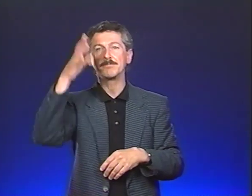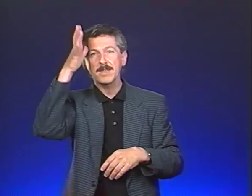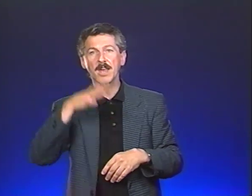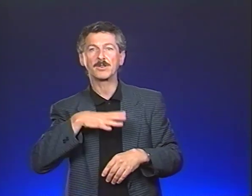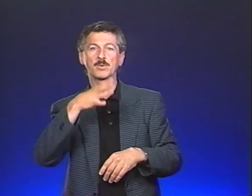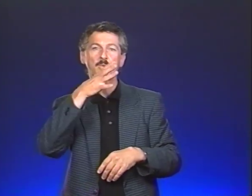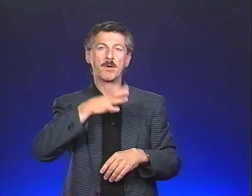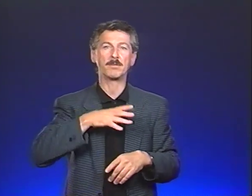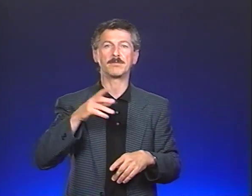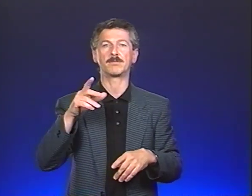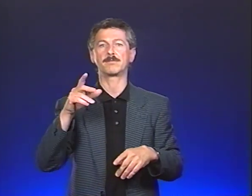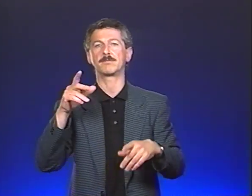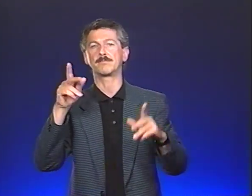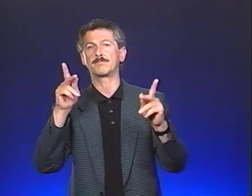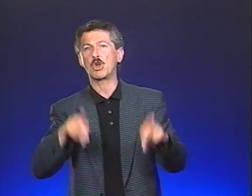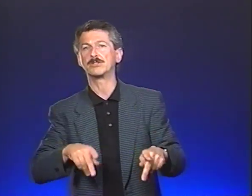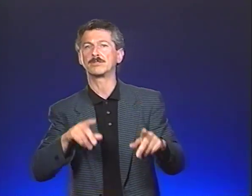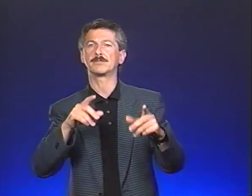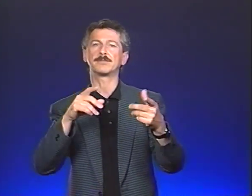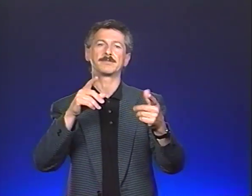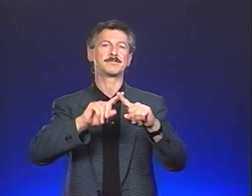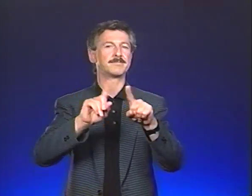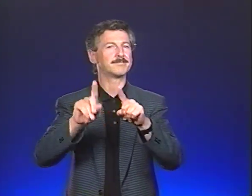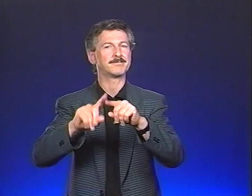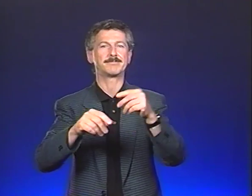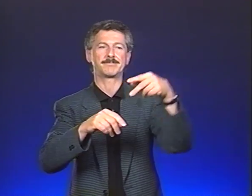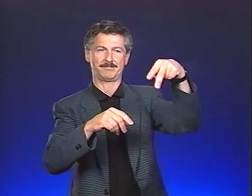a child, a man, a woman, or a person.